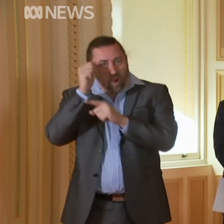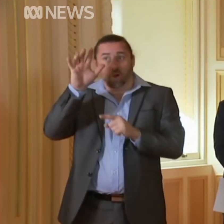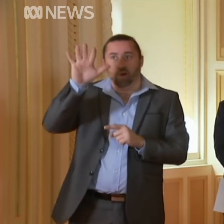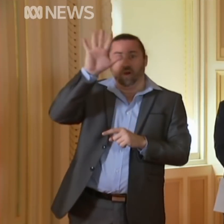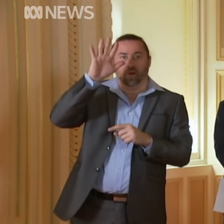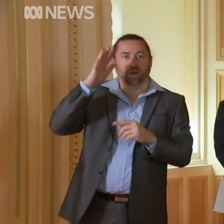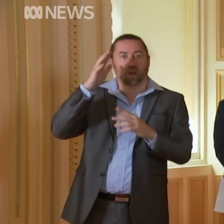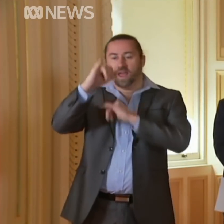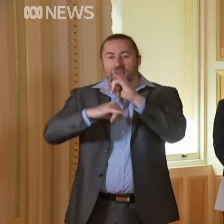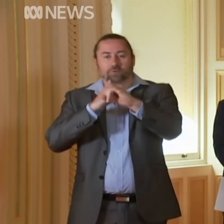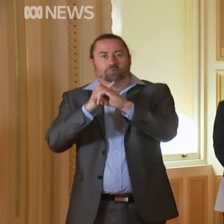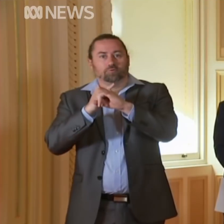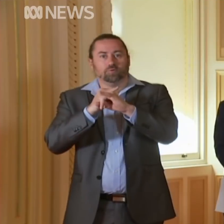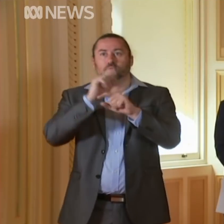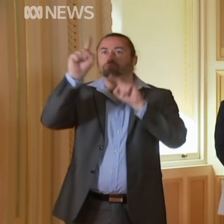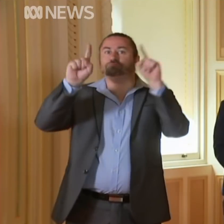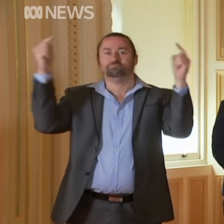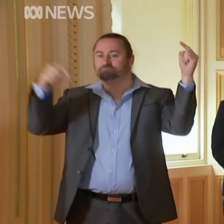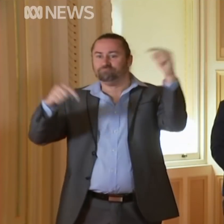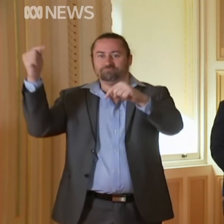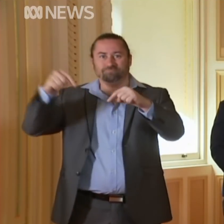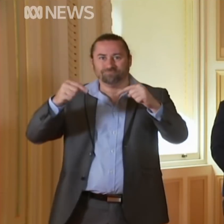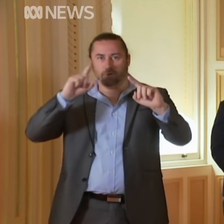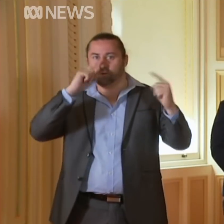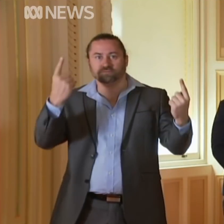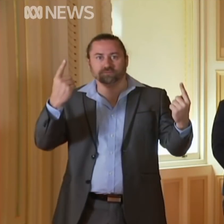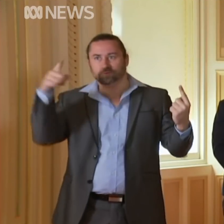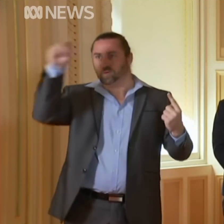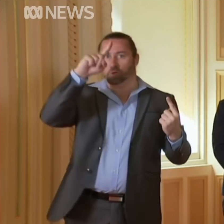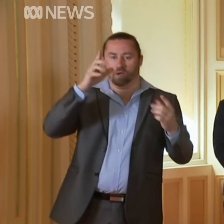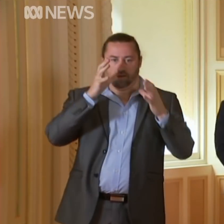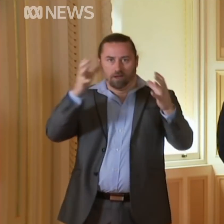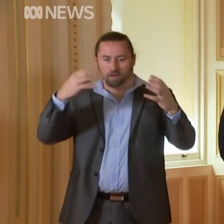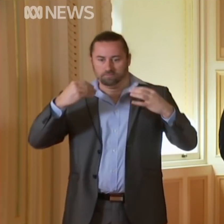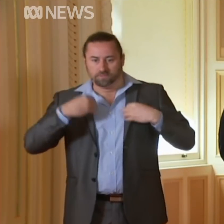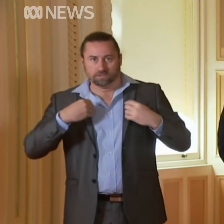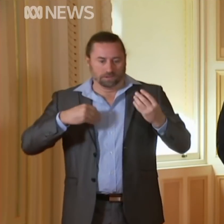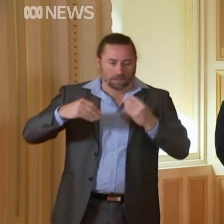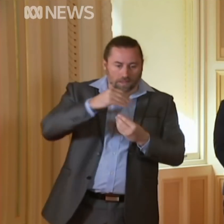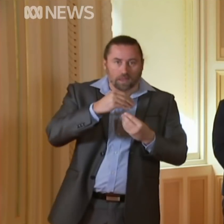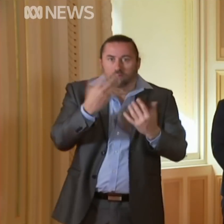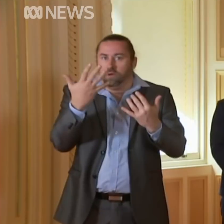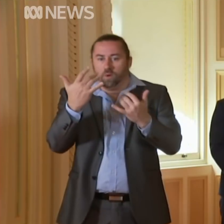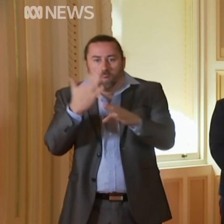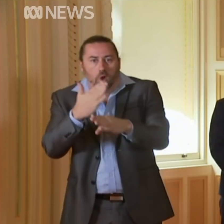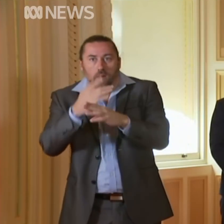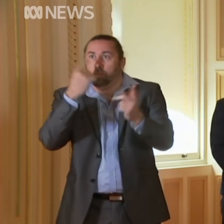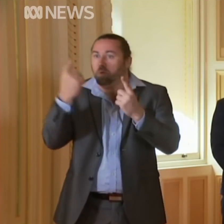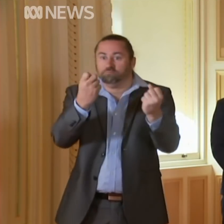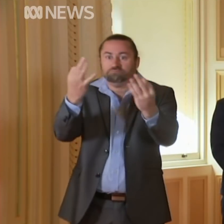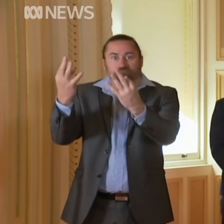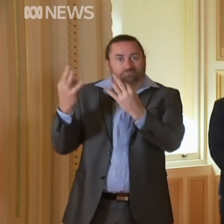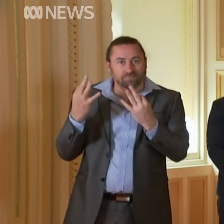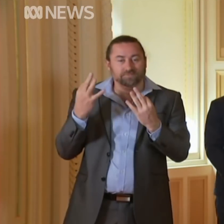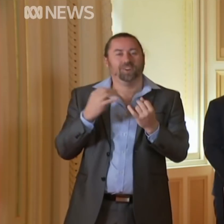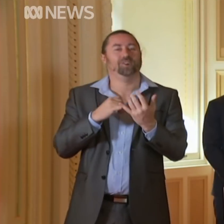by international tourism being stopped, and of course you are a key priority for our government.